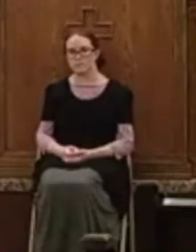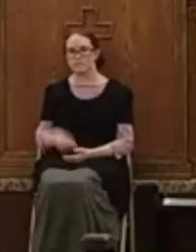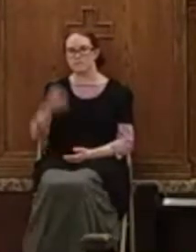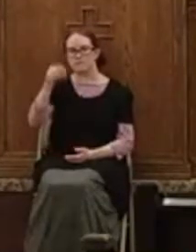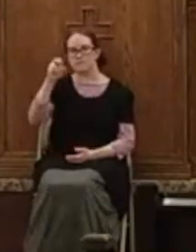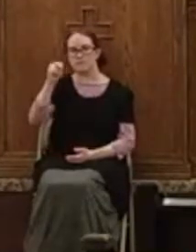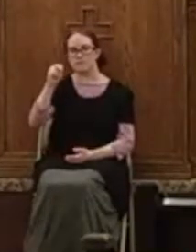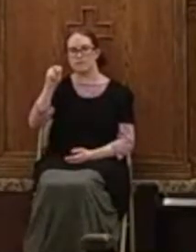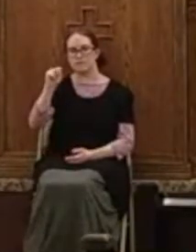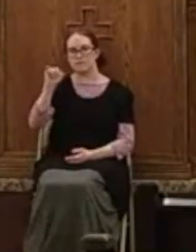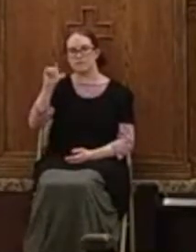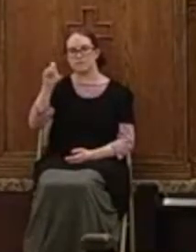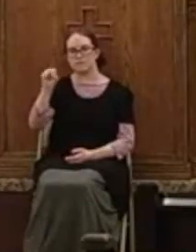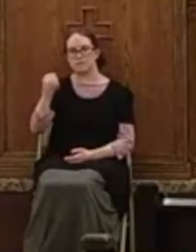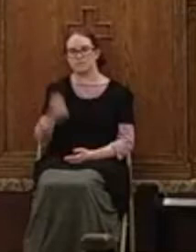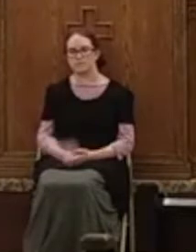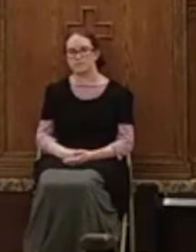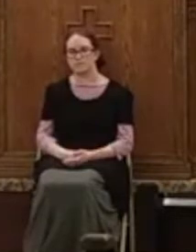Gentiles.